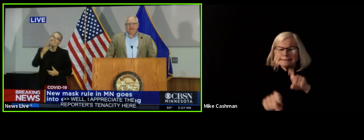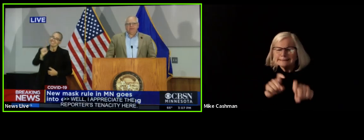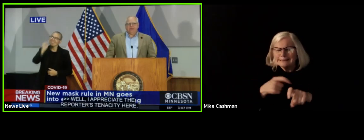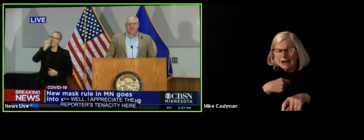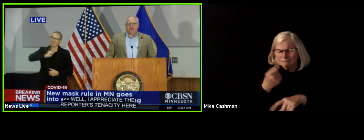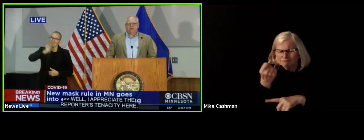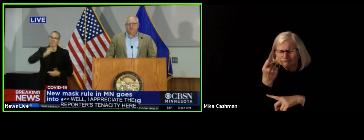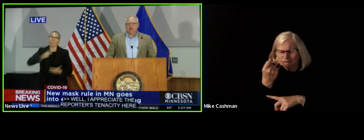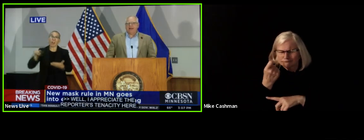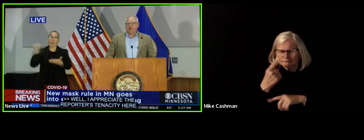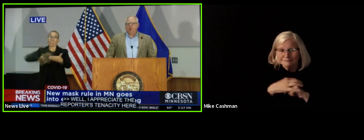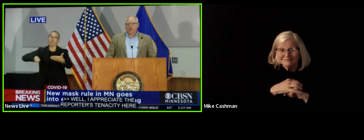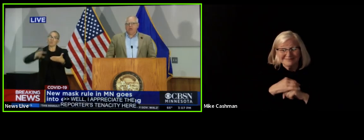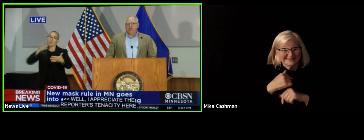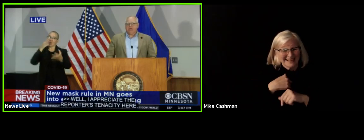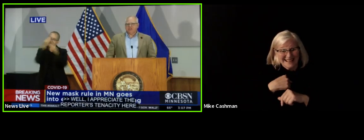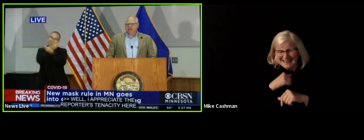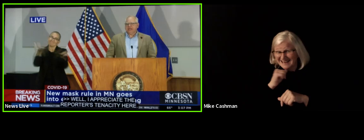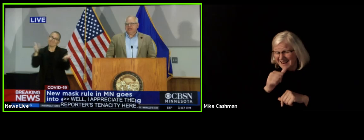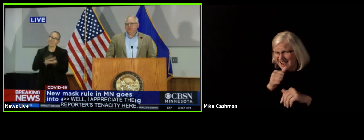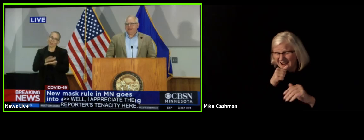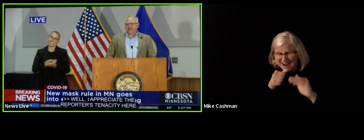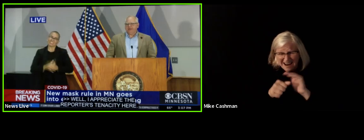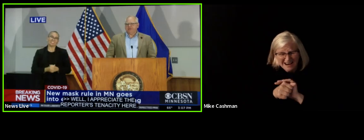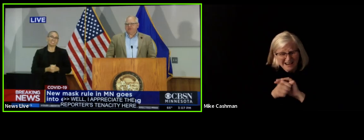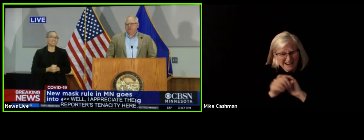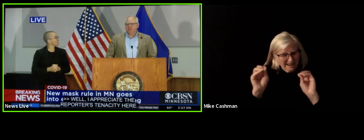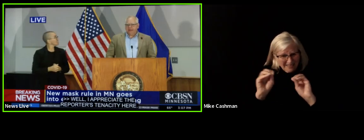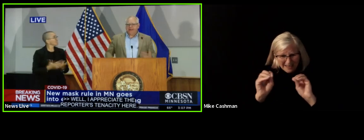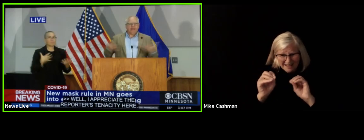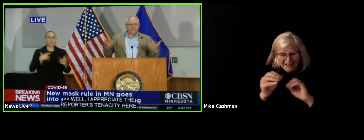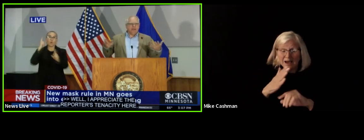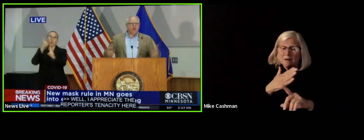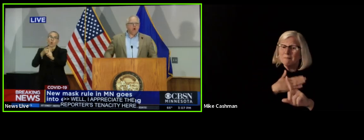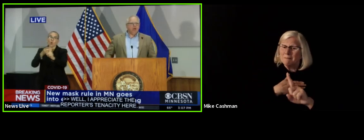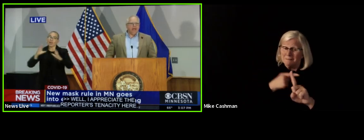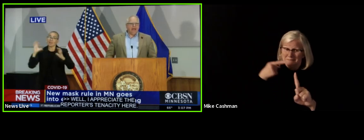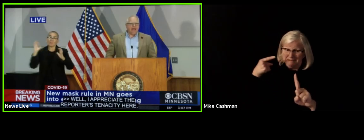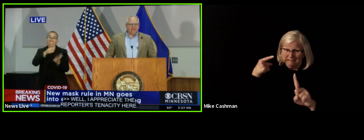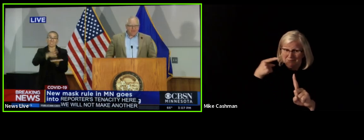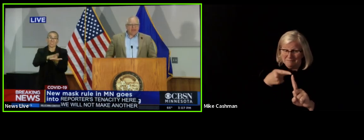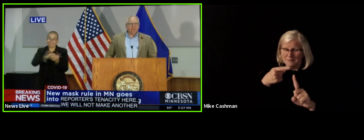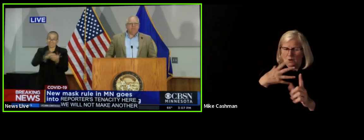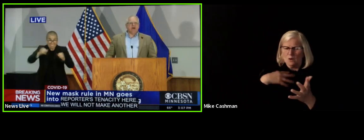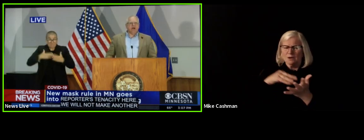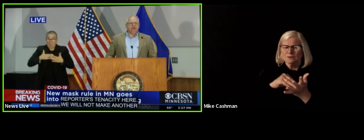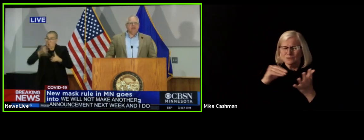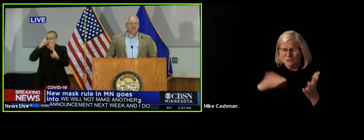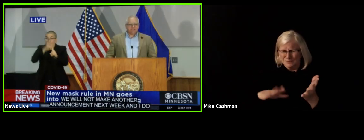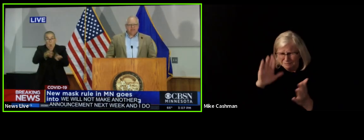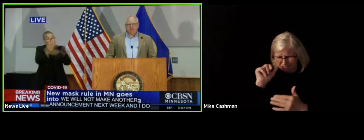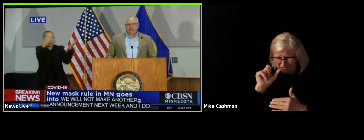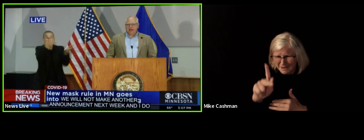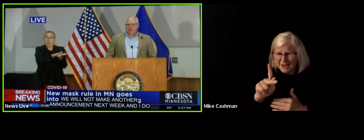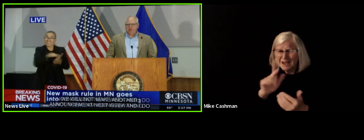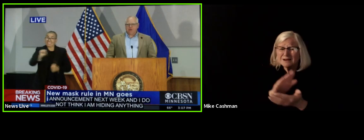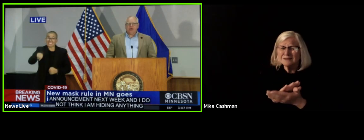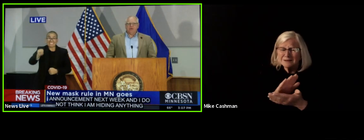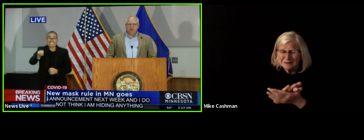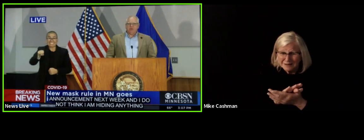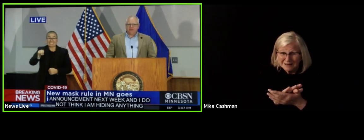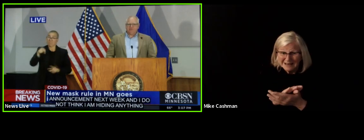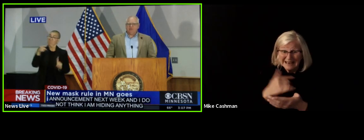hiding anything here. Is my goal is to get kids back in the classroom. That is my goal. And if that can be done safely, I'm going